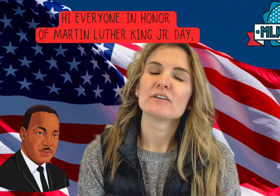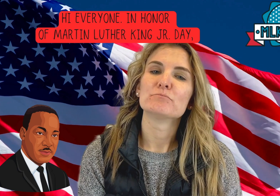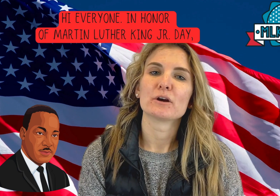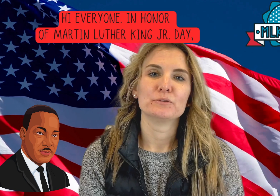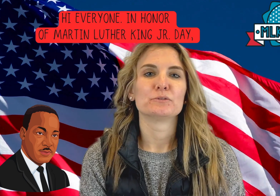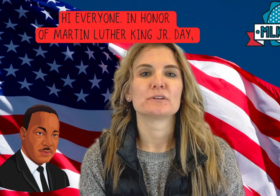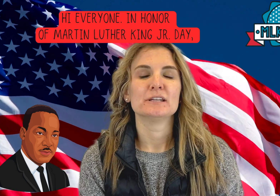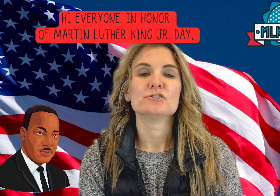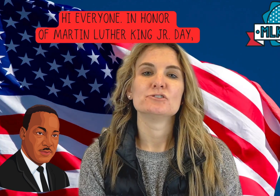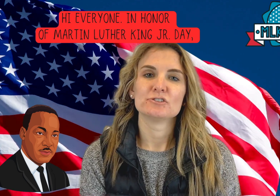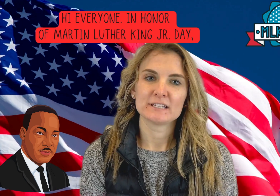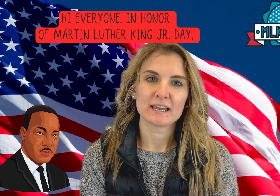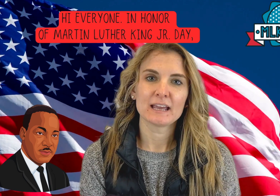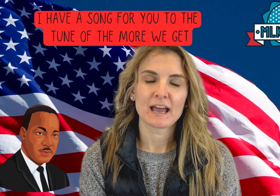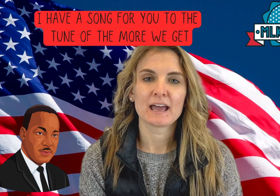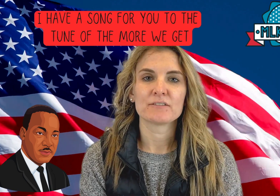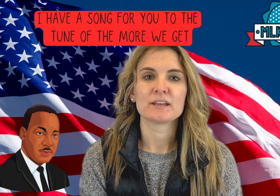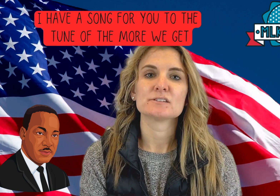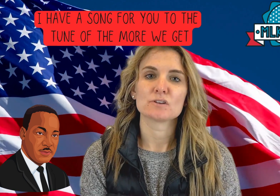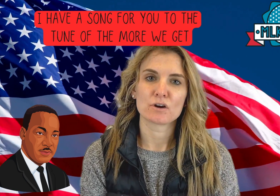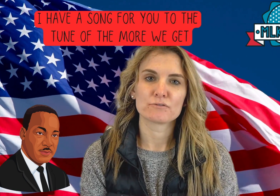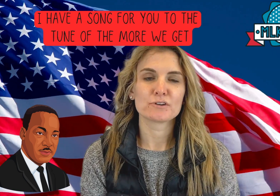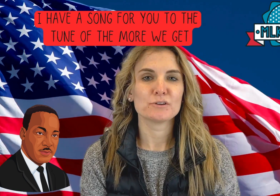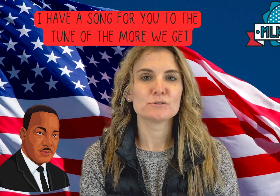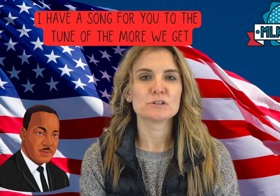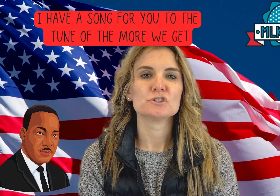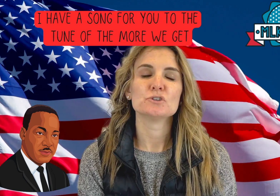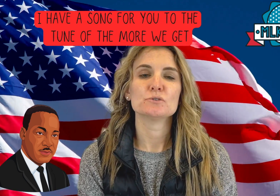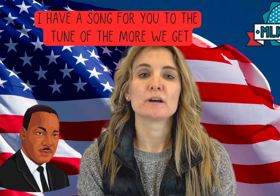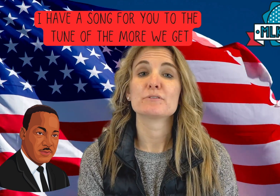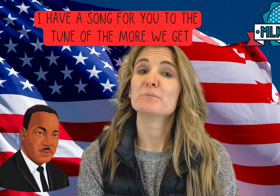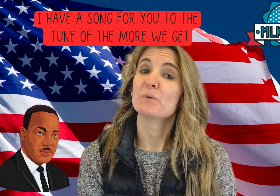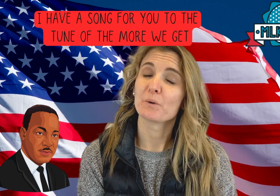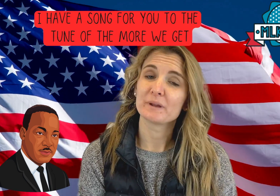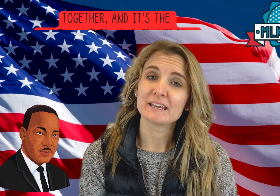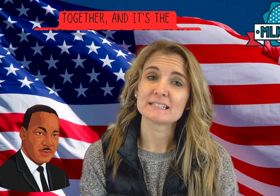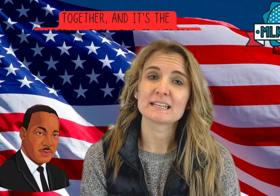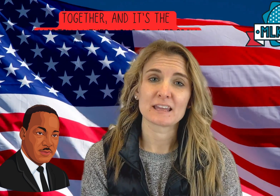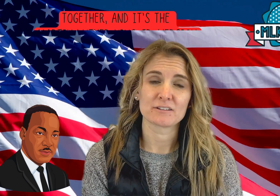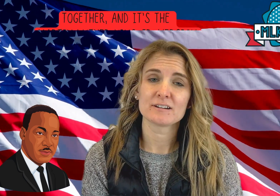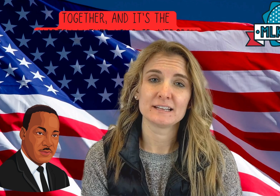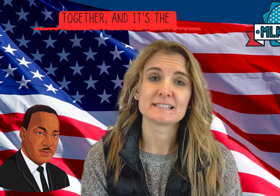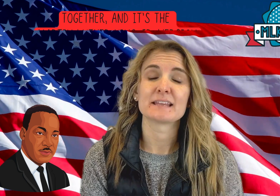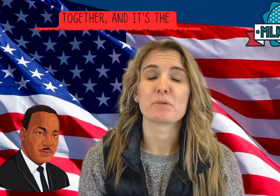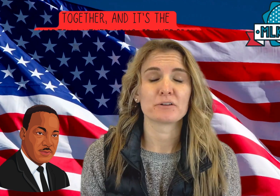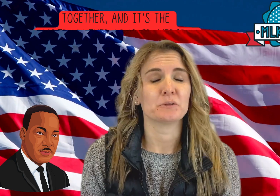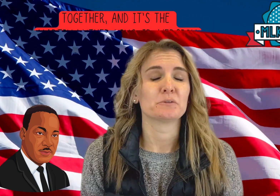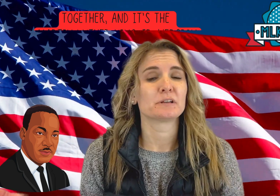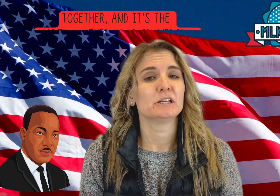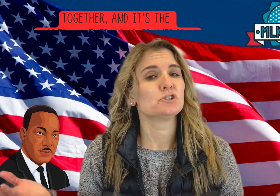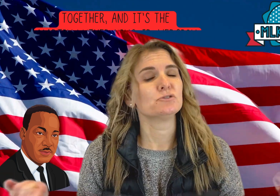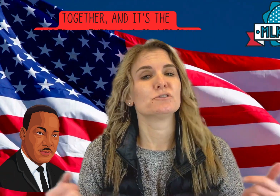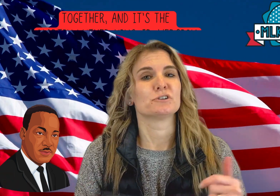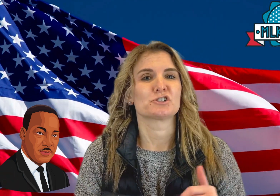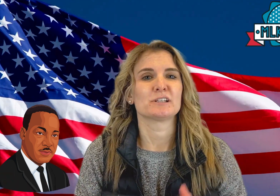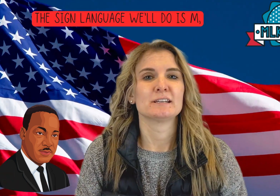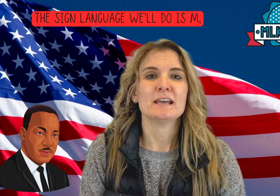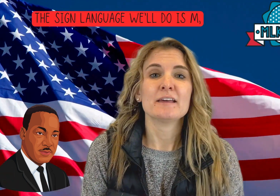of Martin Luther King Jr. Day, I have a song for you to the tune of The More We Get Together, and it's the Martin Luther King Jr. version. The